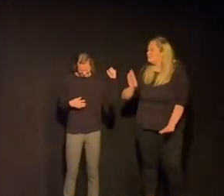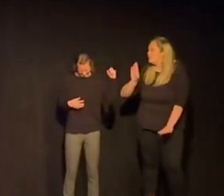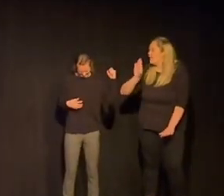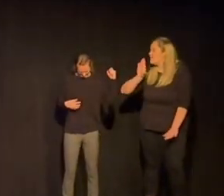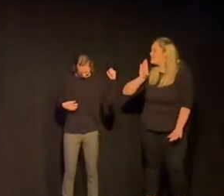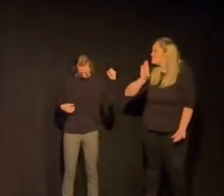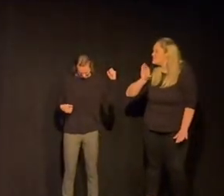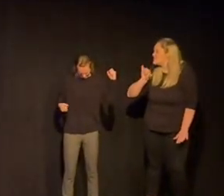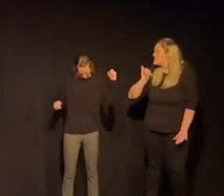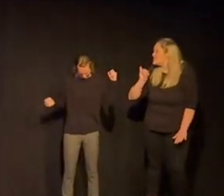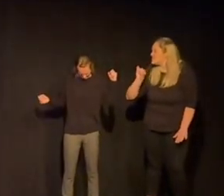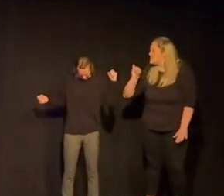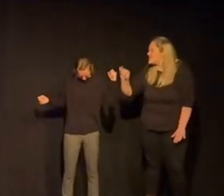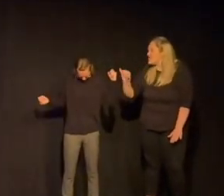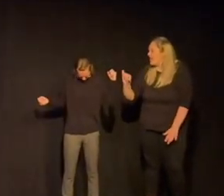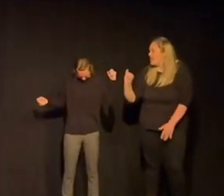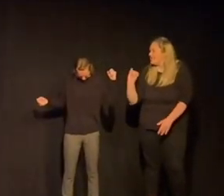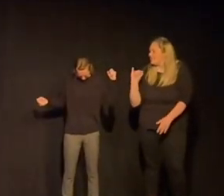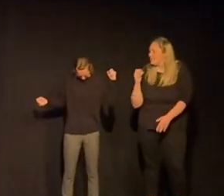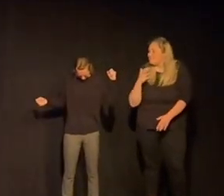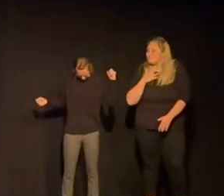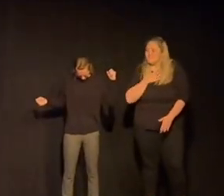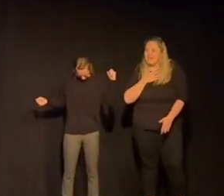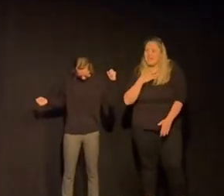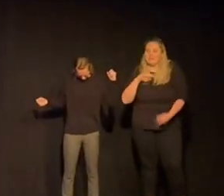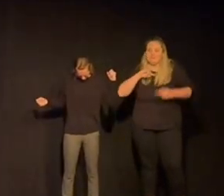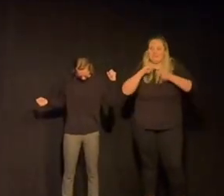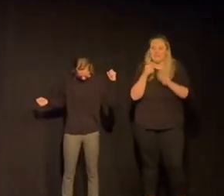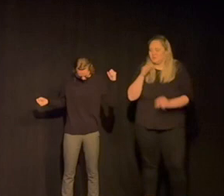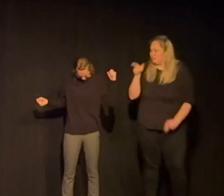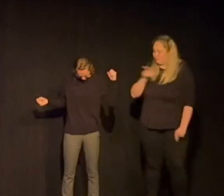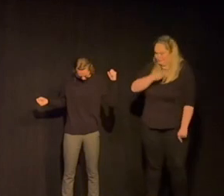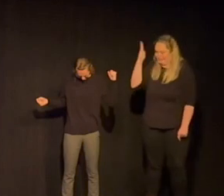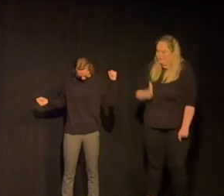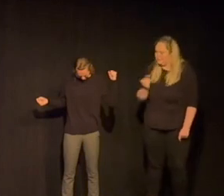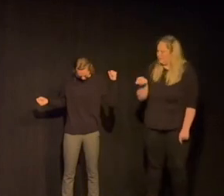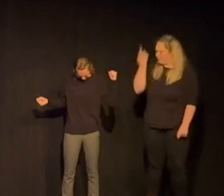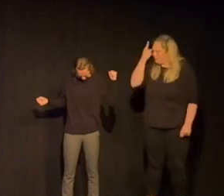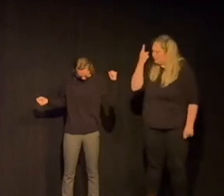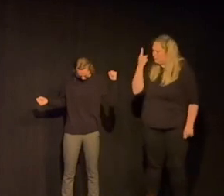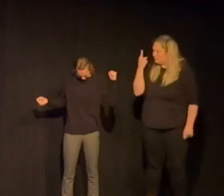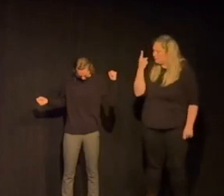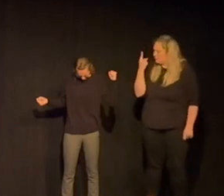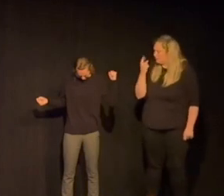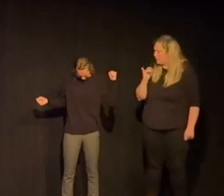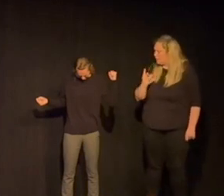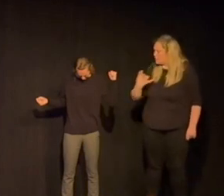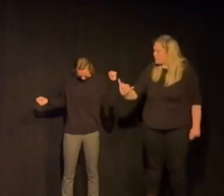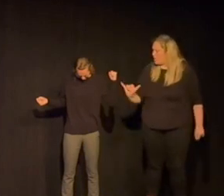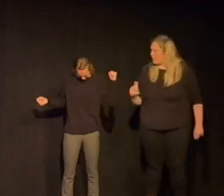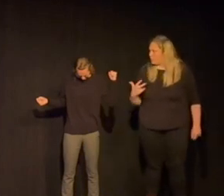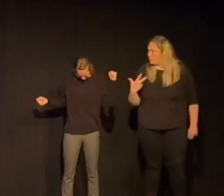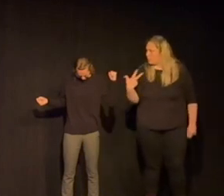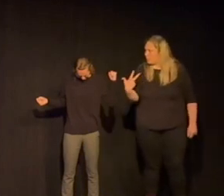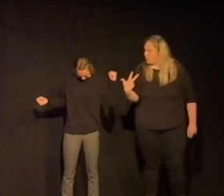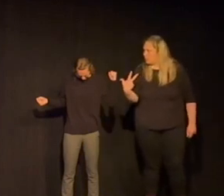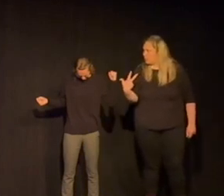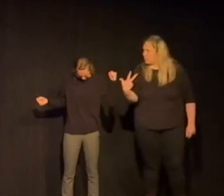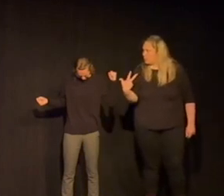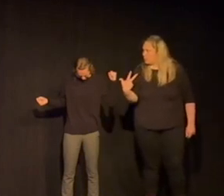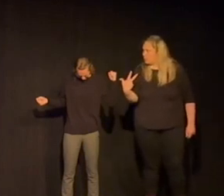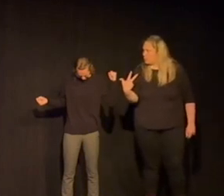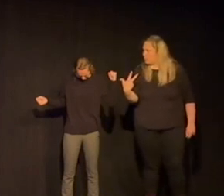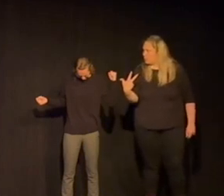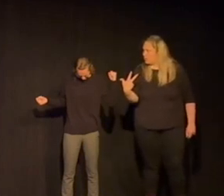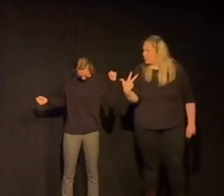That is a fraction of the pain I feel. That's three.